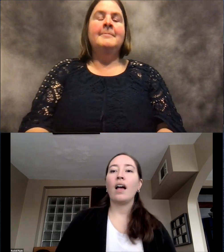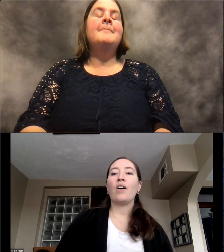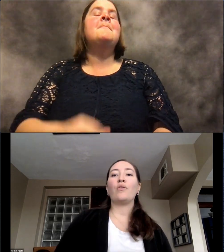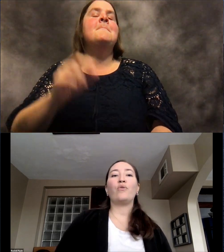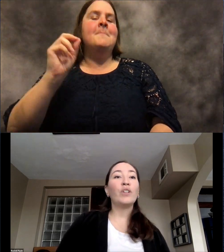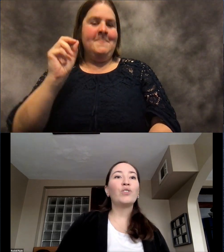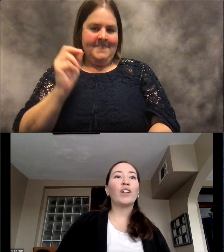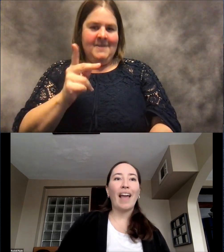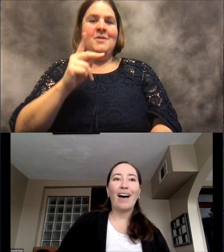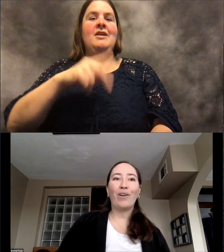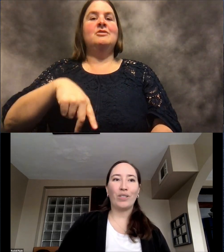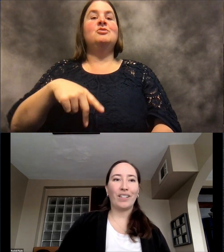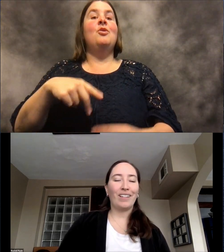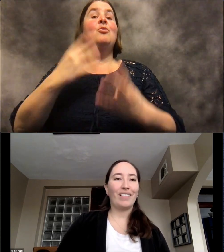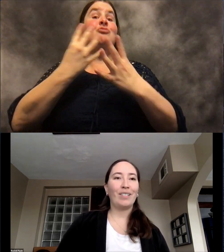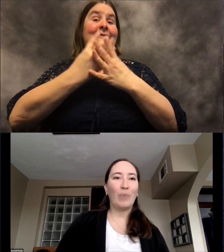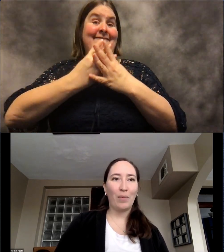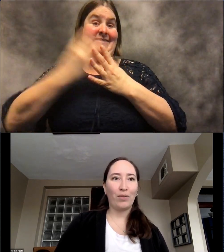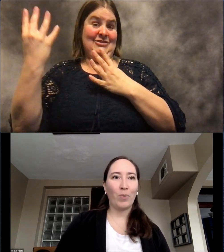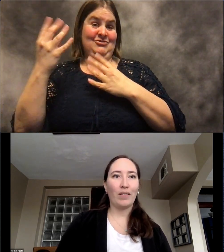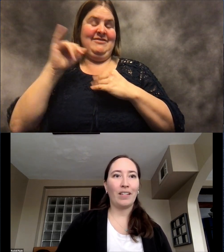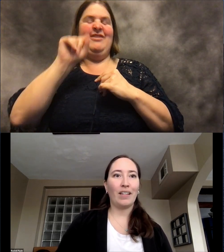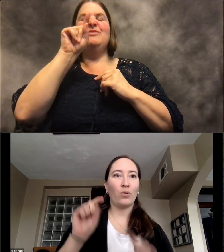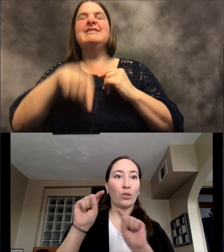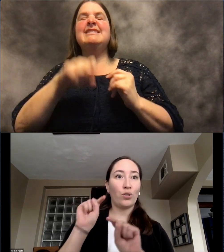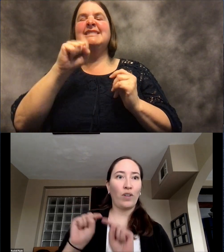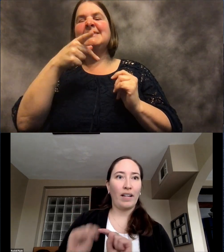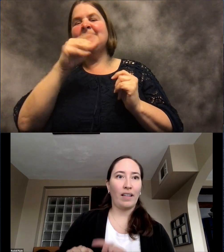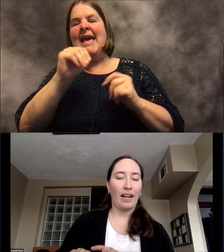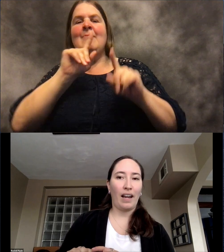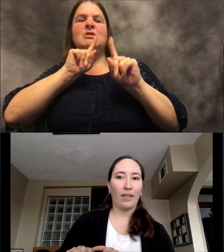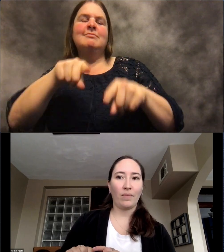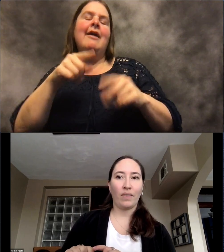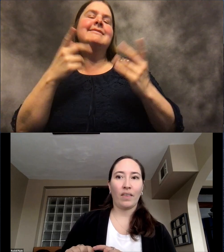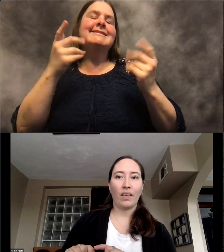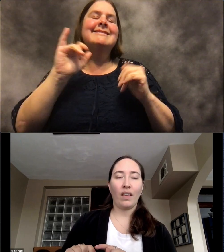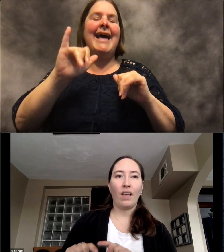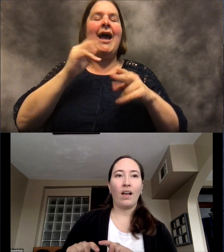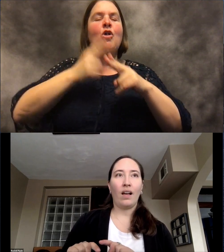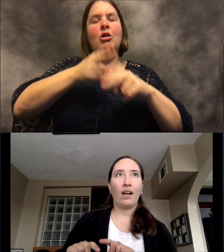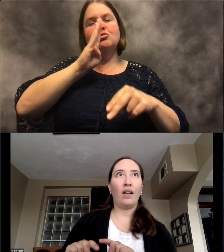Okay. Filtering out spammy responses or straight lining.